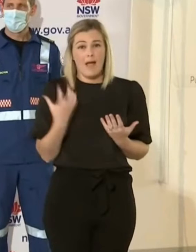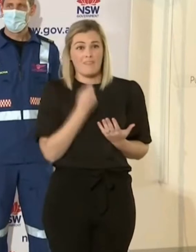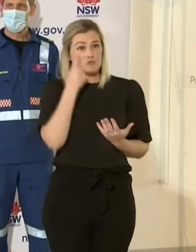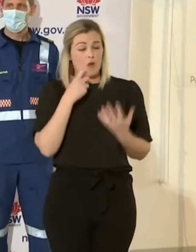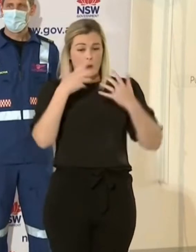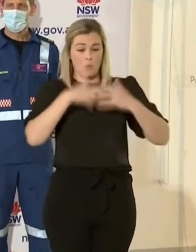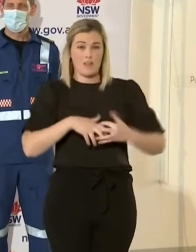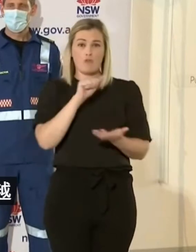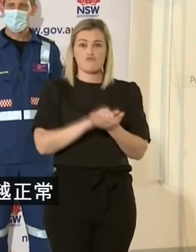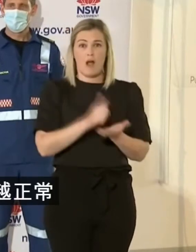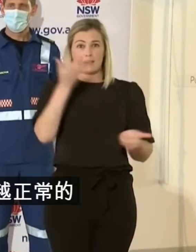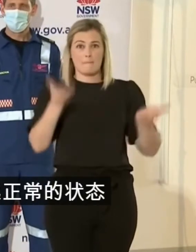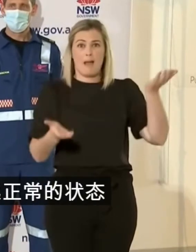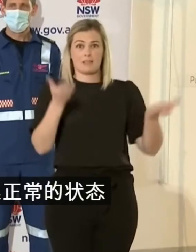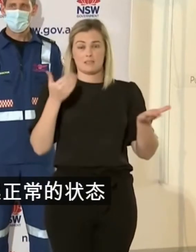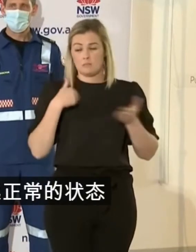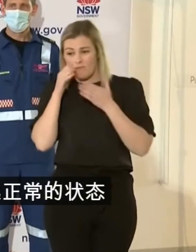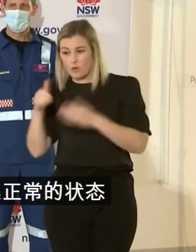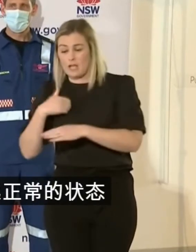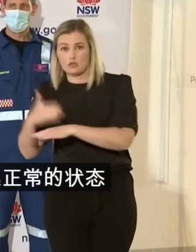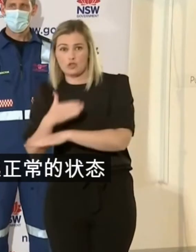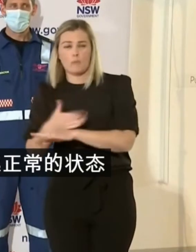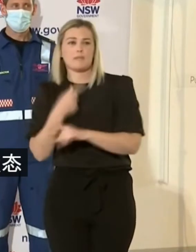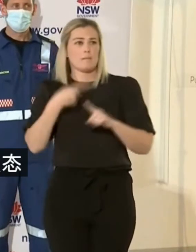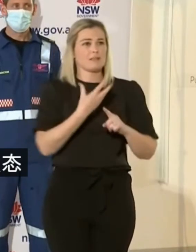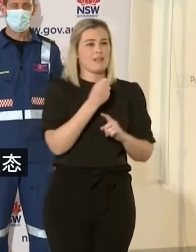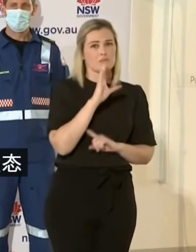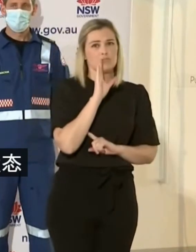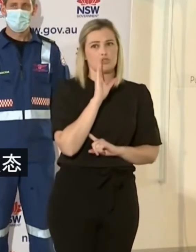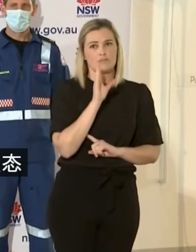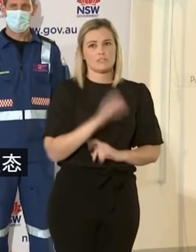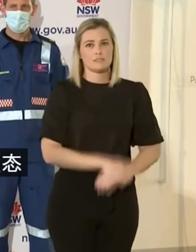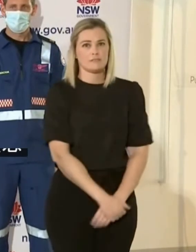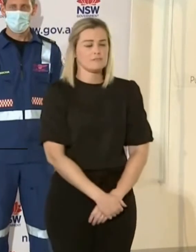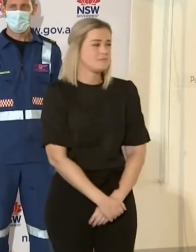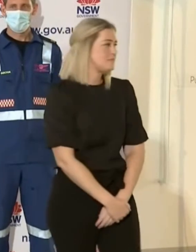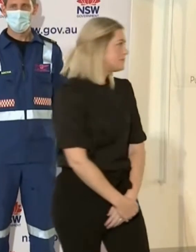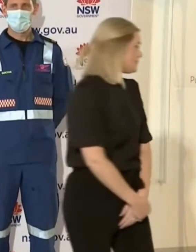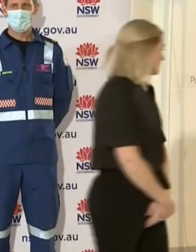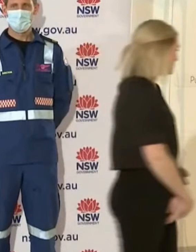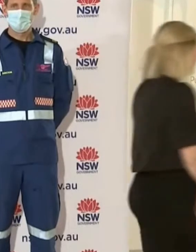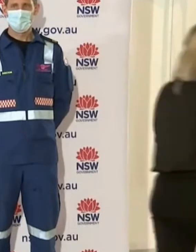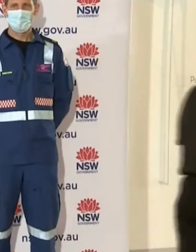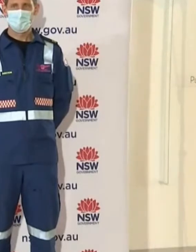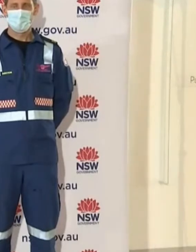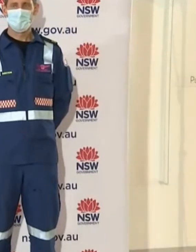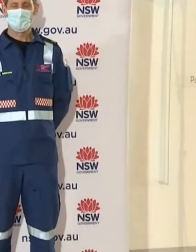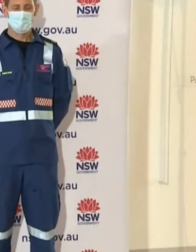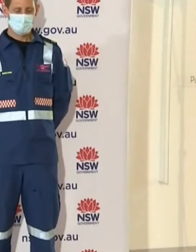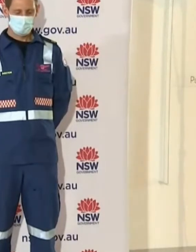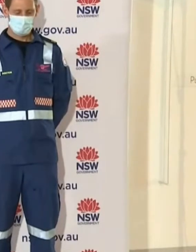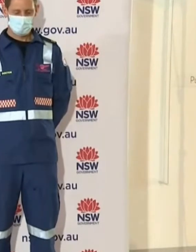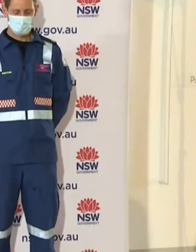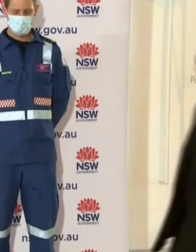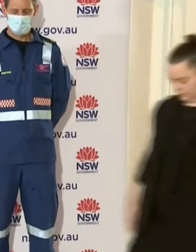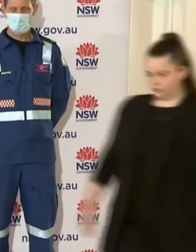more normality back in our lives? Sorry, it sends a message to the community that this is serious, and so